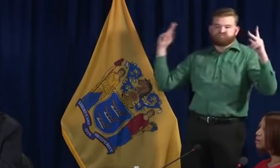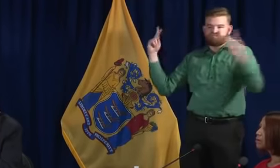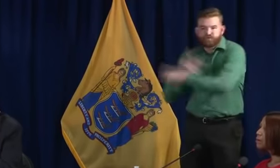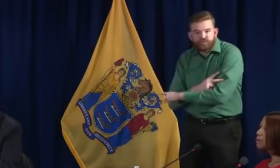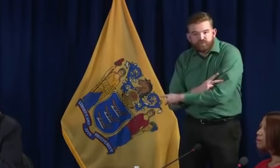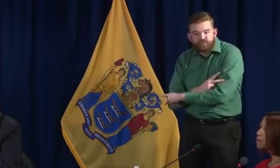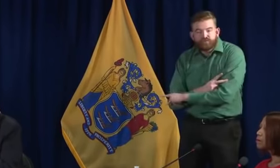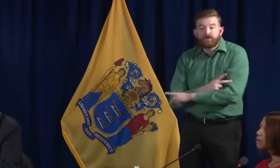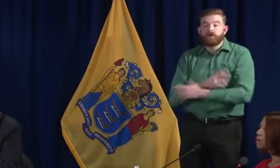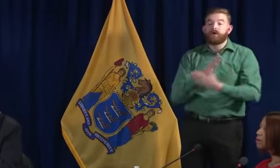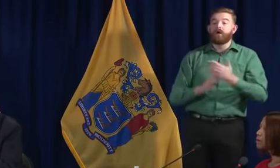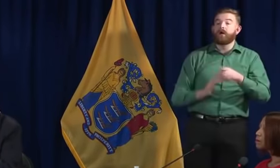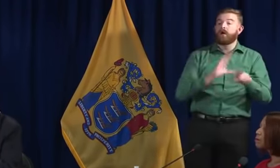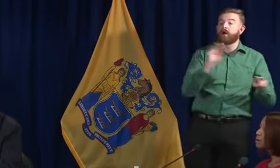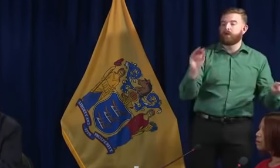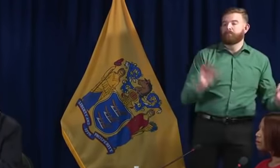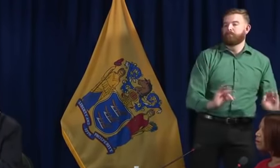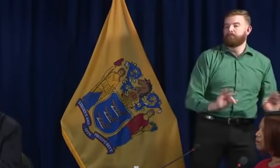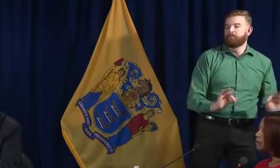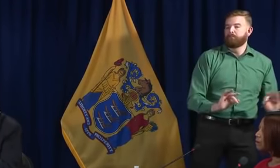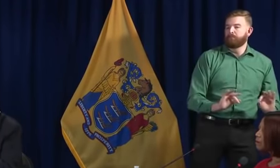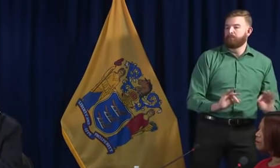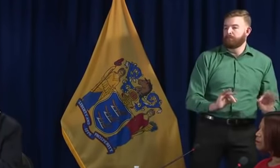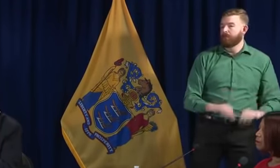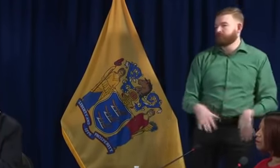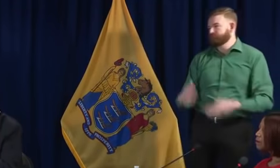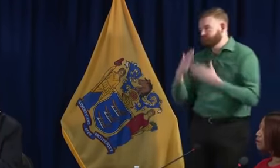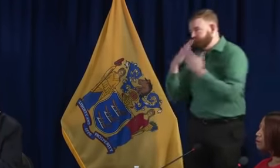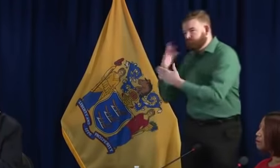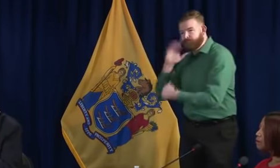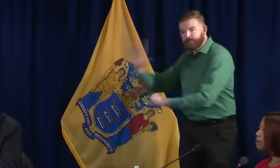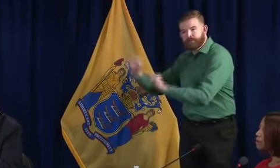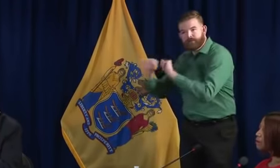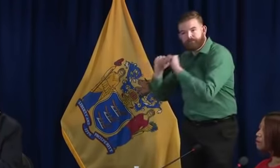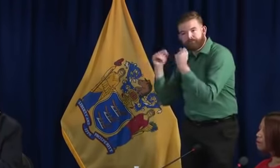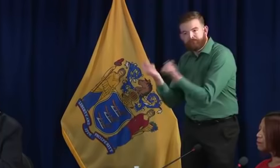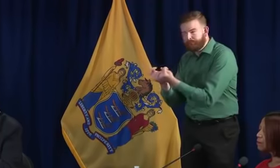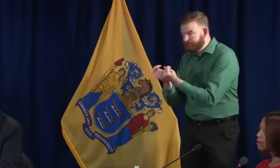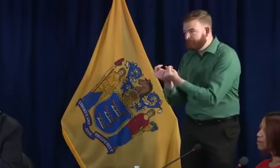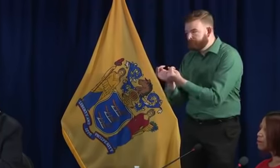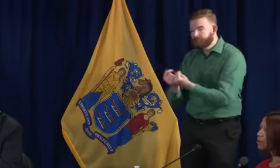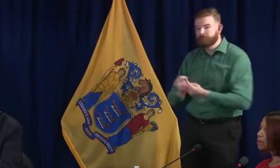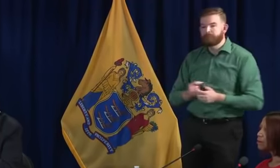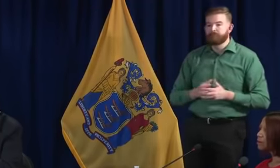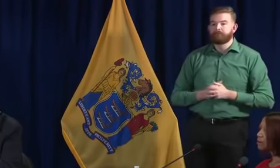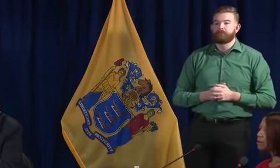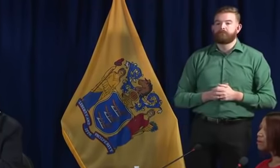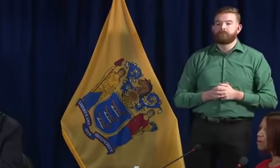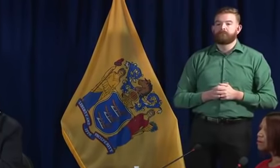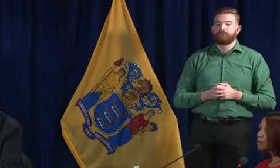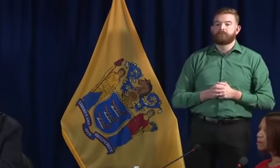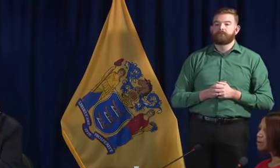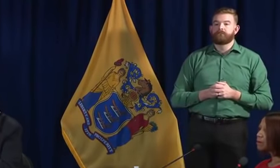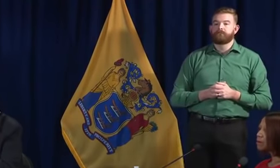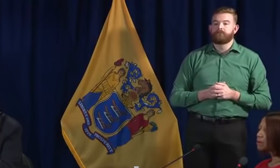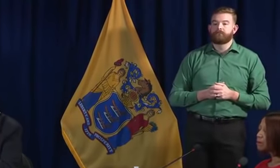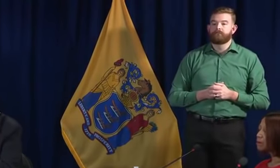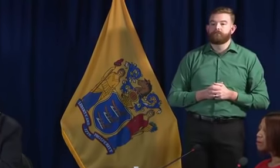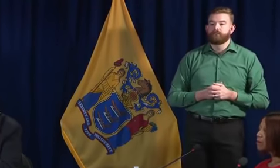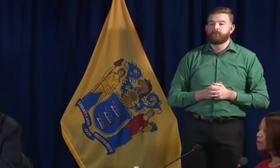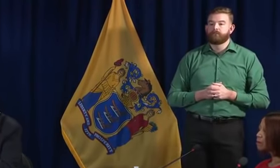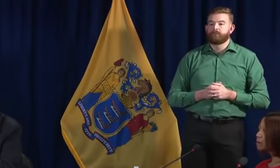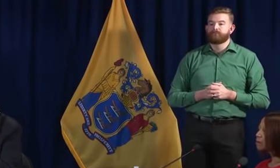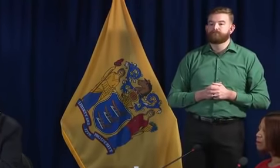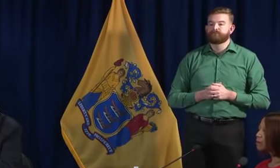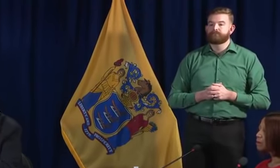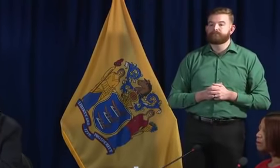many times, so thank you, Judy, thank you to your team. As we've said many times, in government it takes a village, both folks within